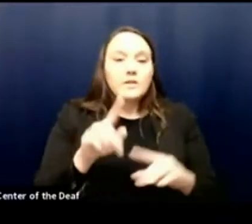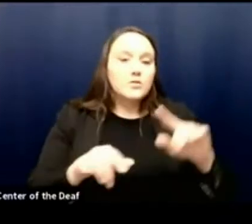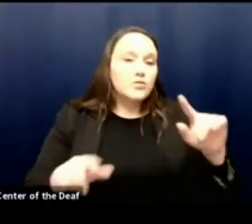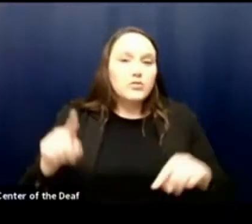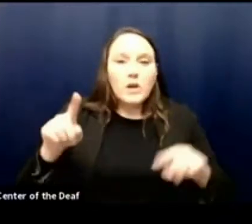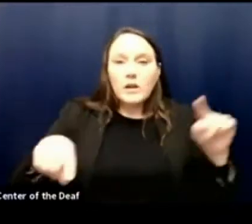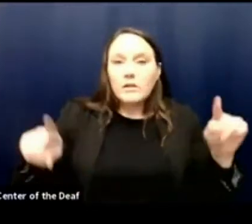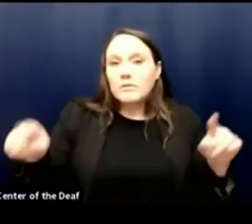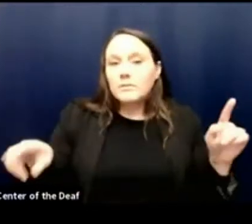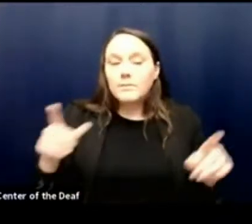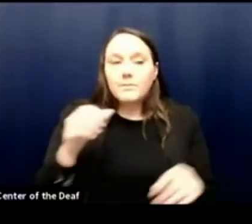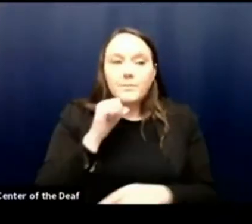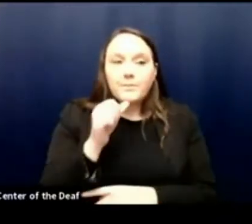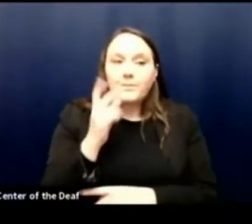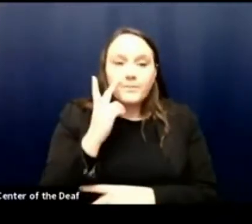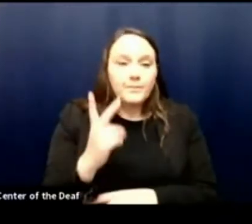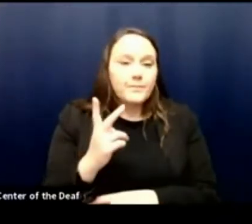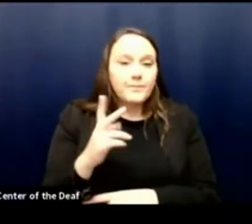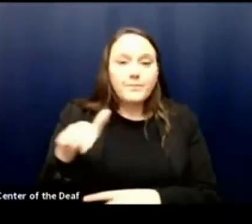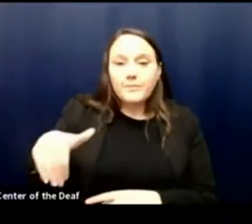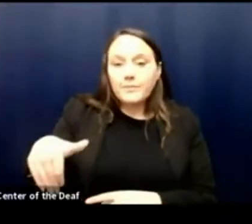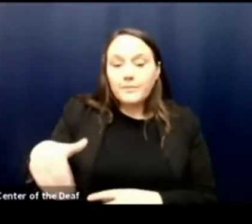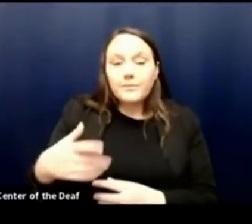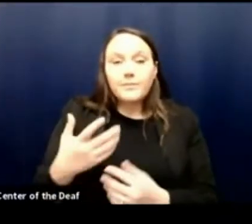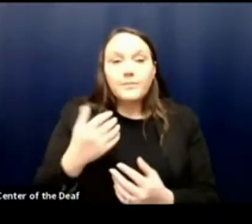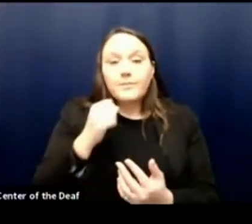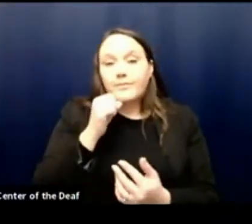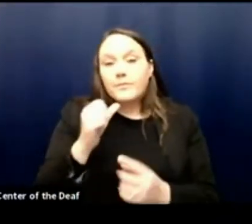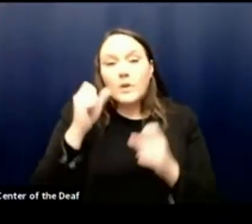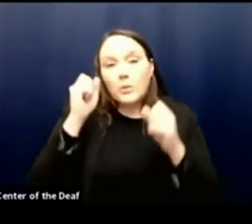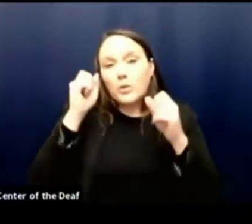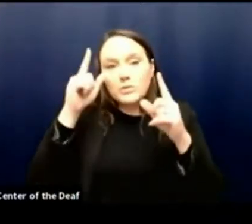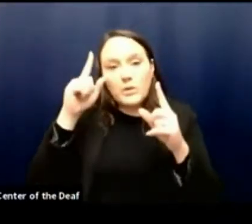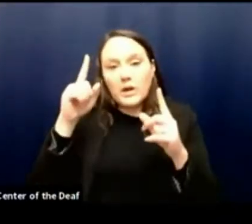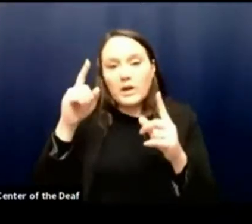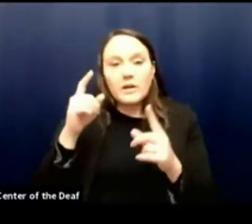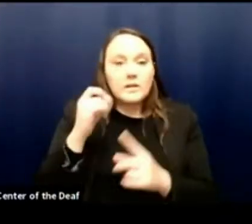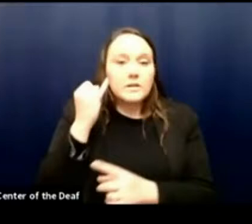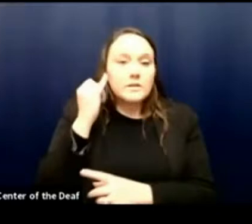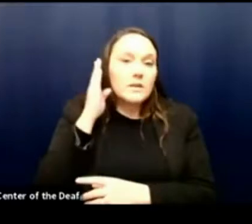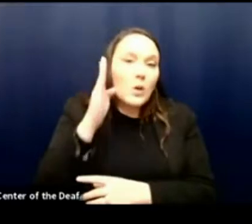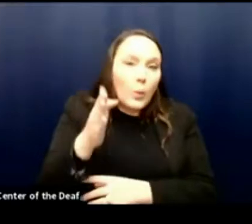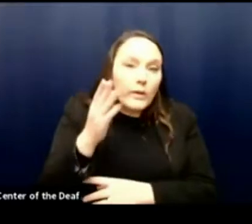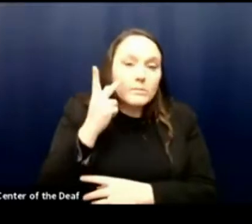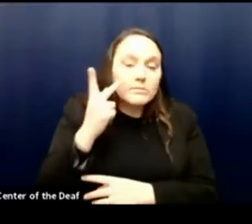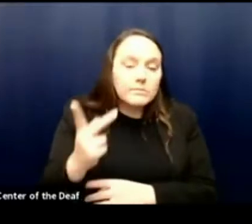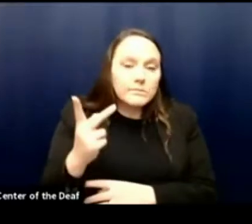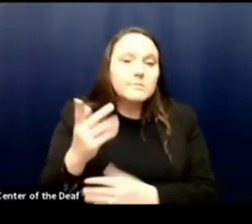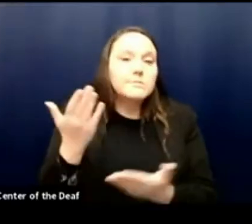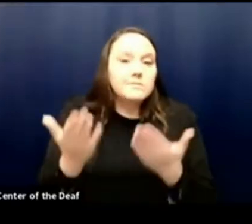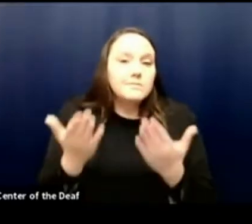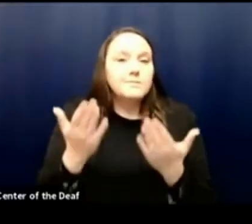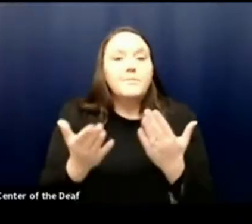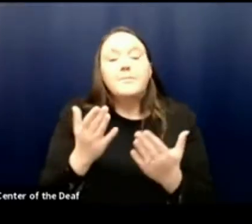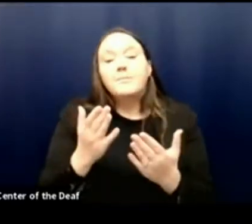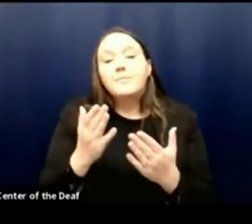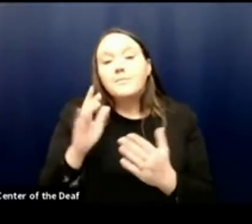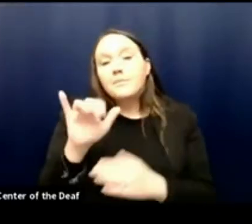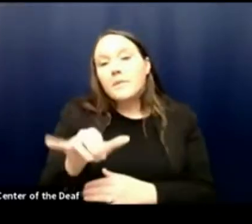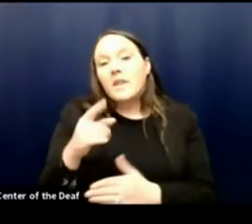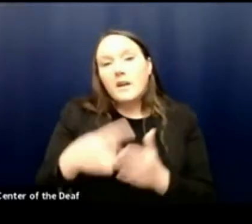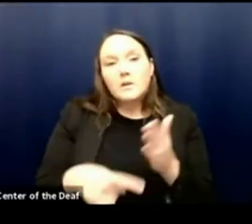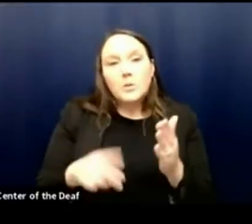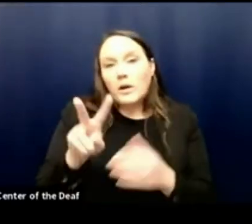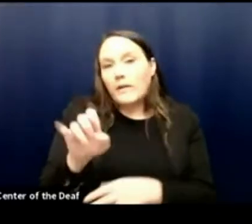haven't seen that. It won't be surprising that we will see it probably. It's what viruses do,